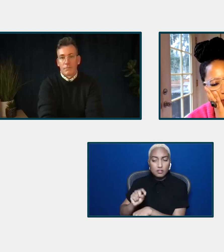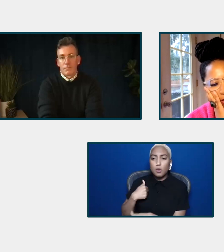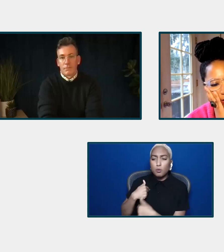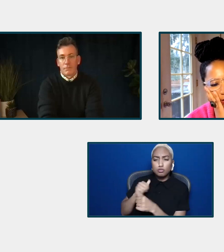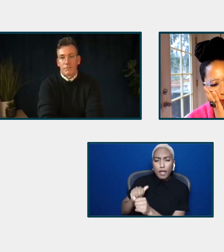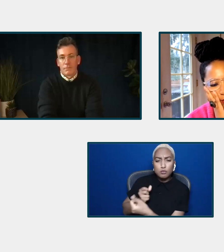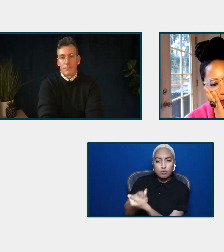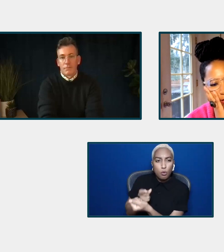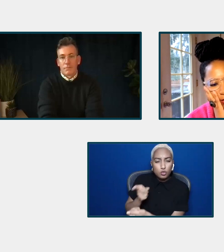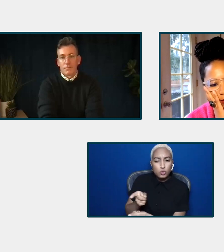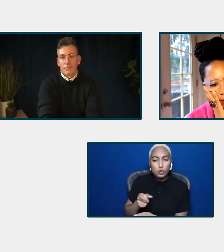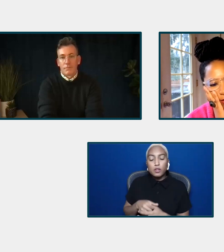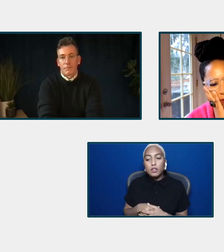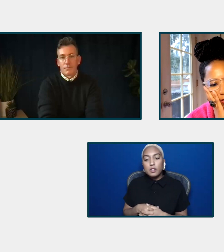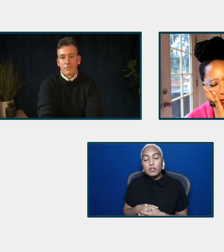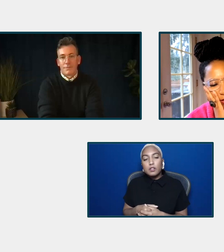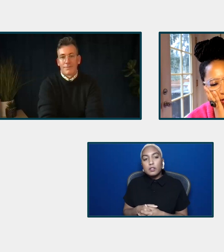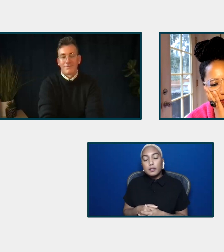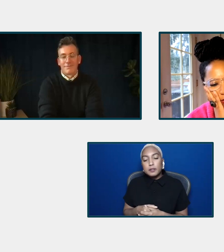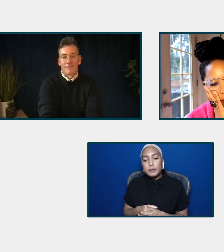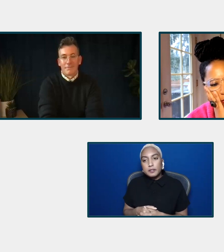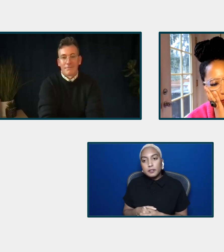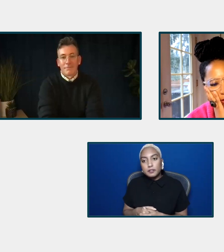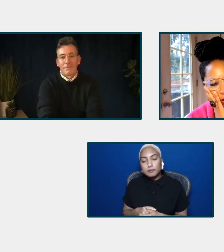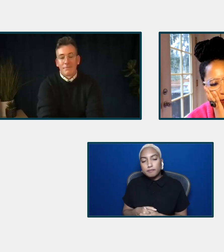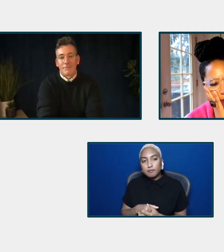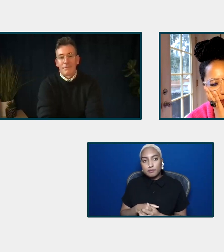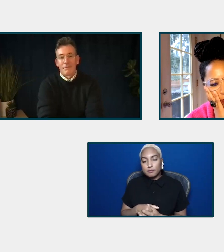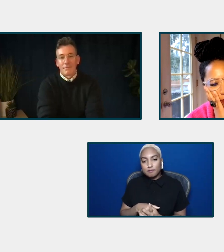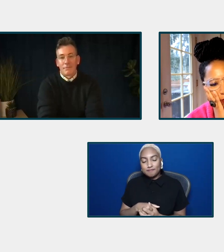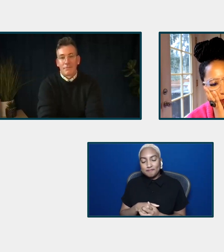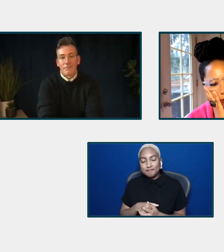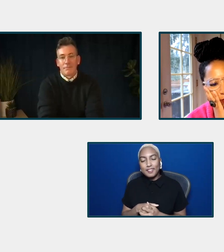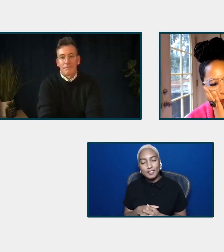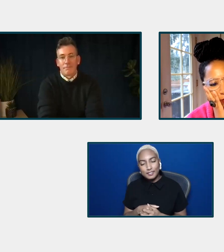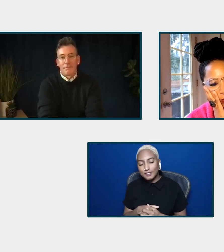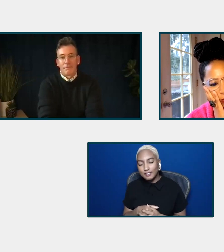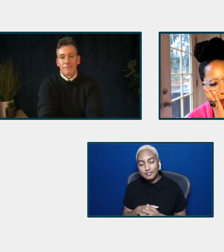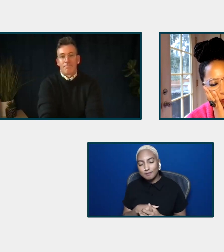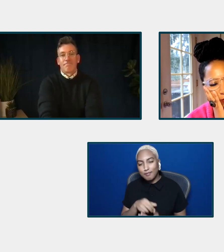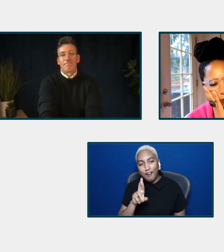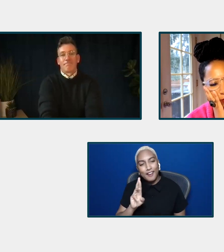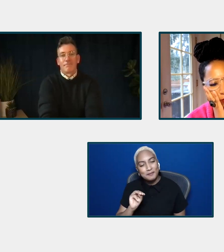this was an amazing conversation. Thank you so much for being here.